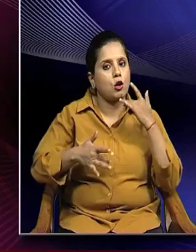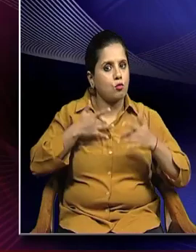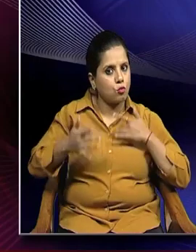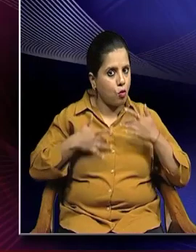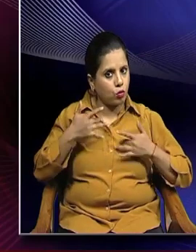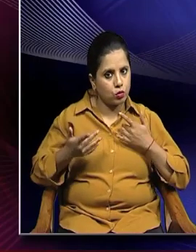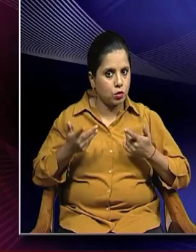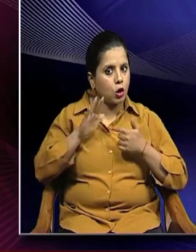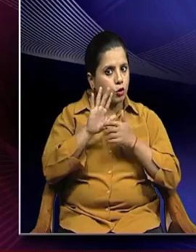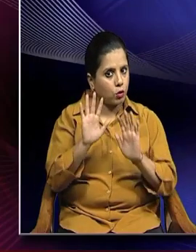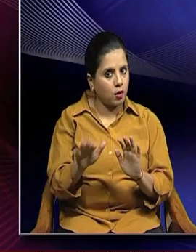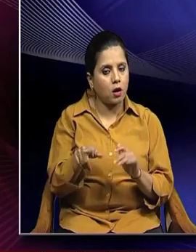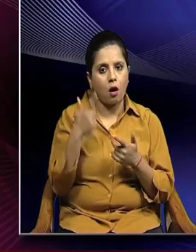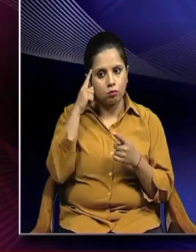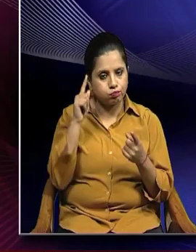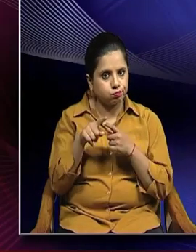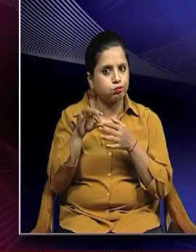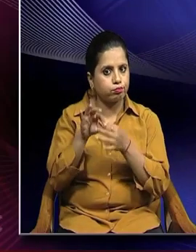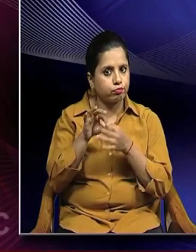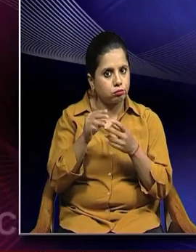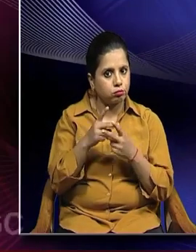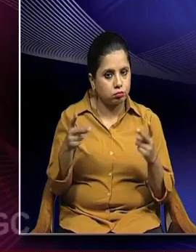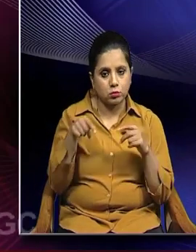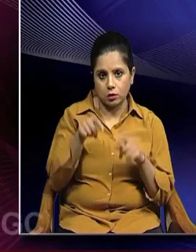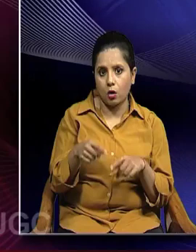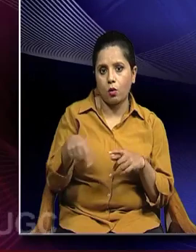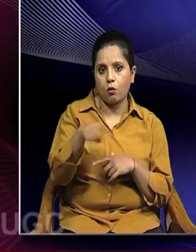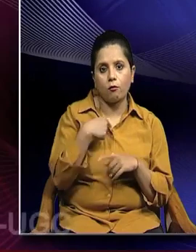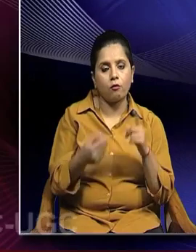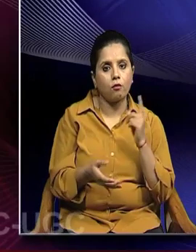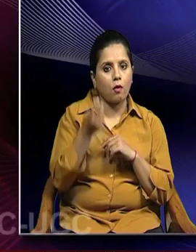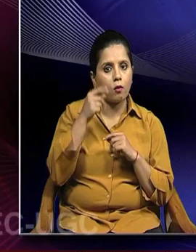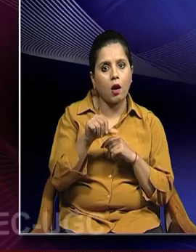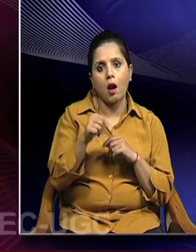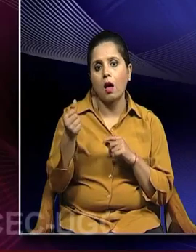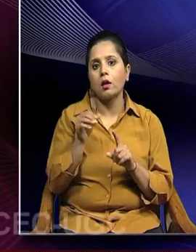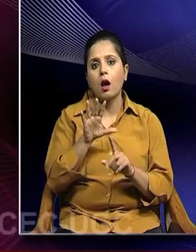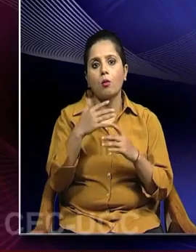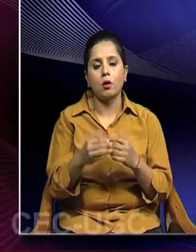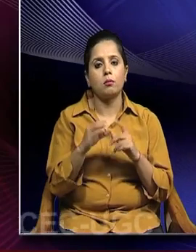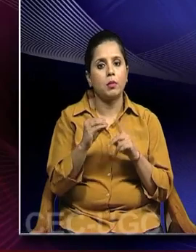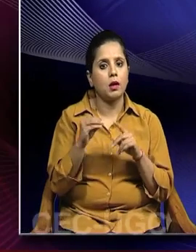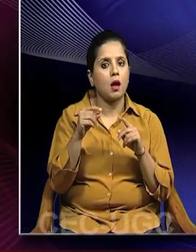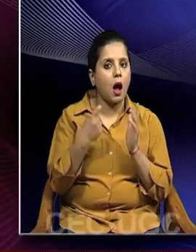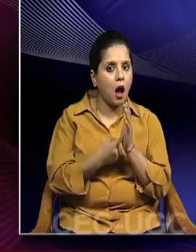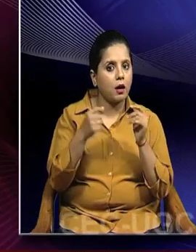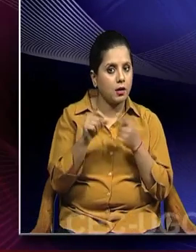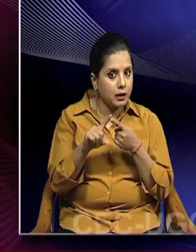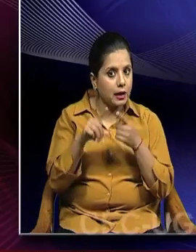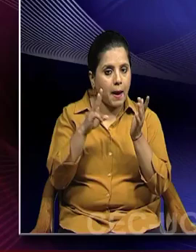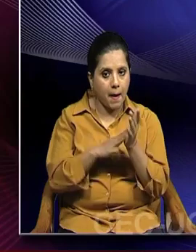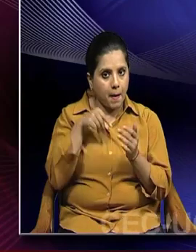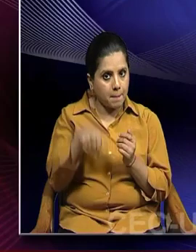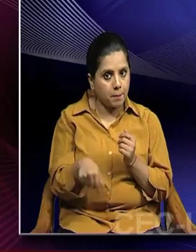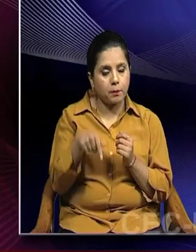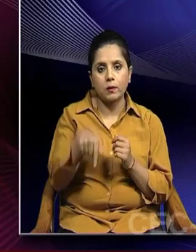and mutuality. Here we find another approach called PREM, that is Prem,